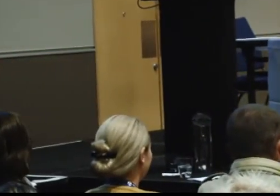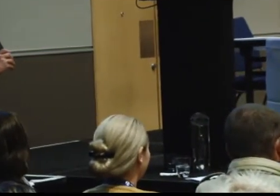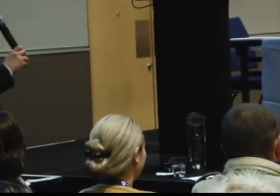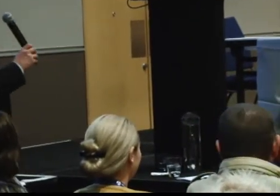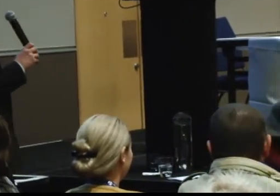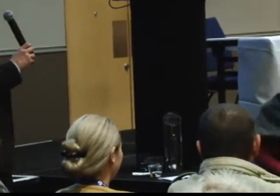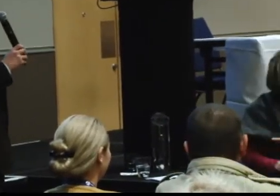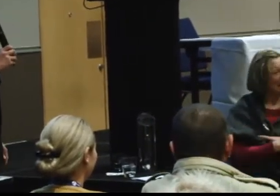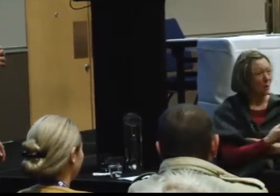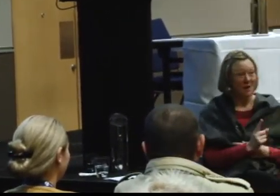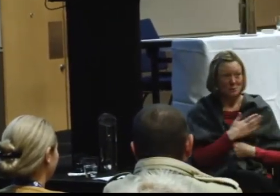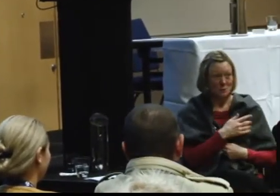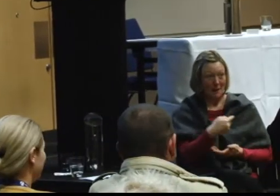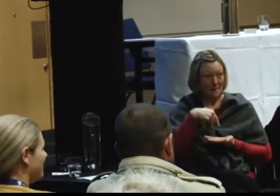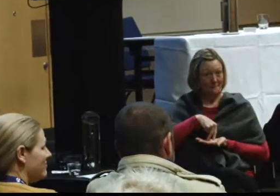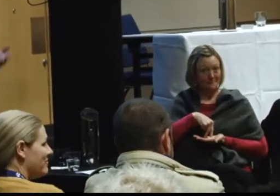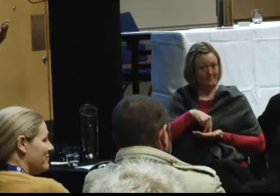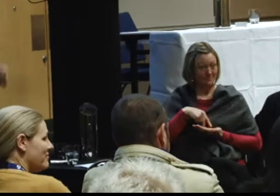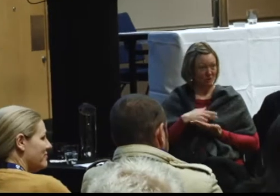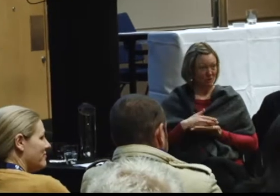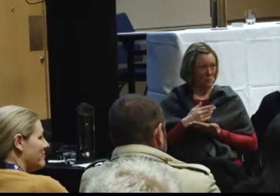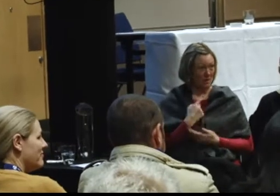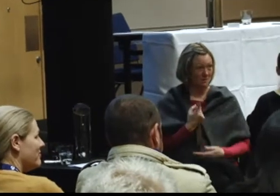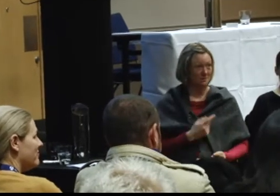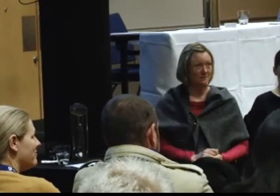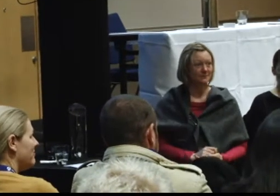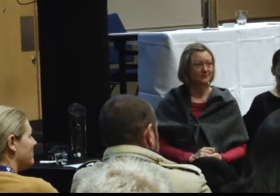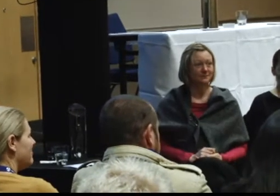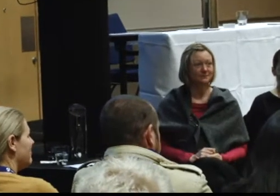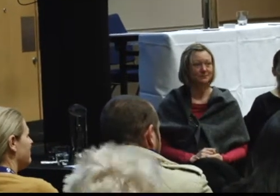All right, anyone else want to come up and share with us?